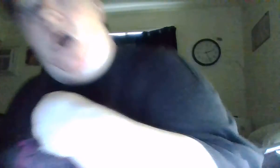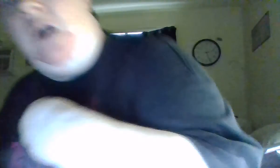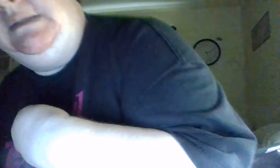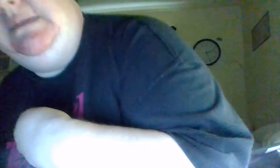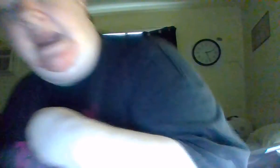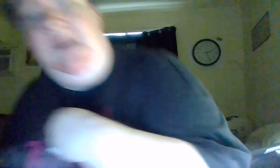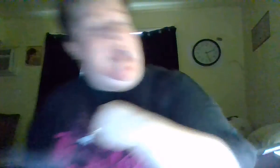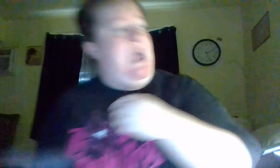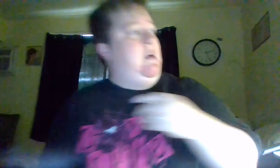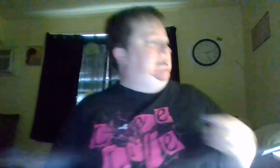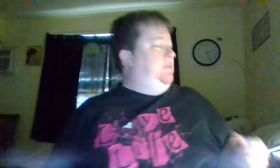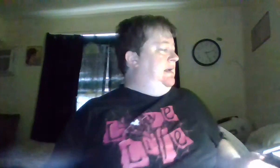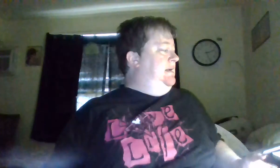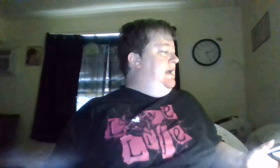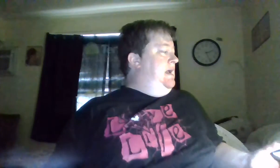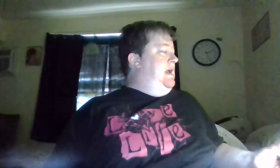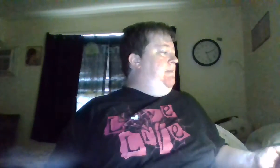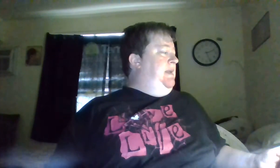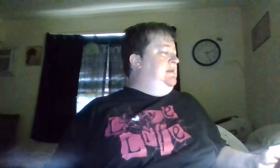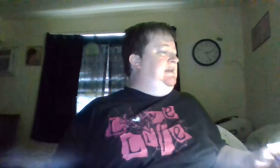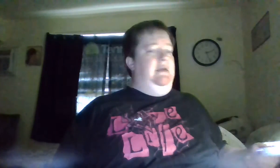heart. I don't know how else to put it. Because